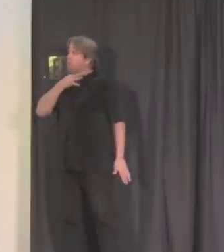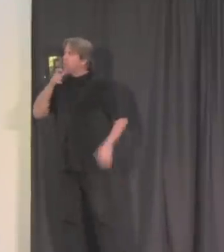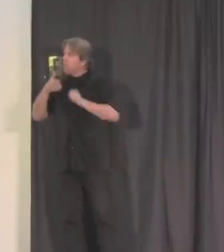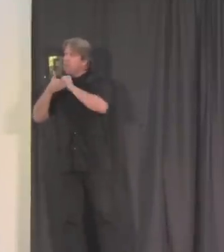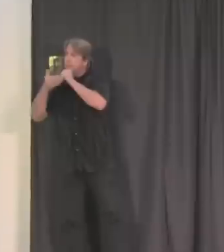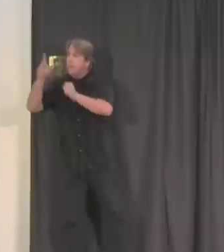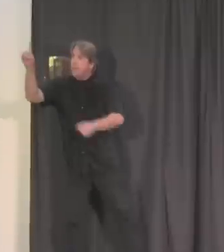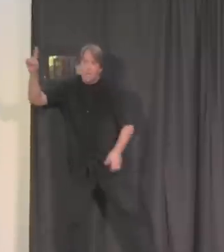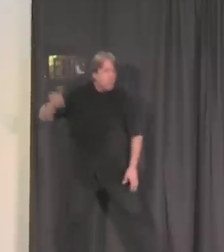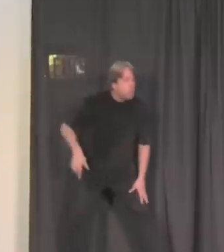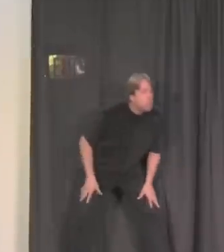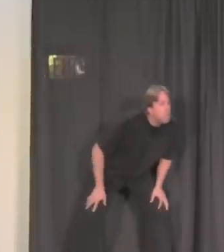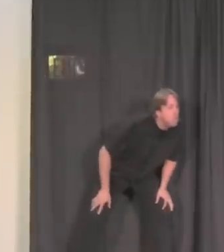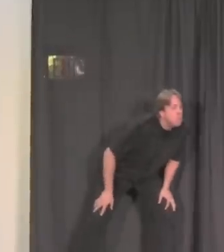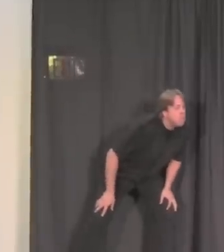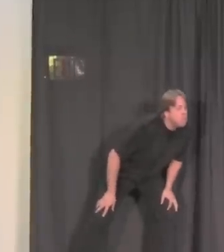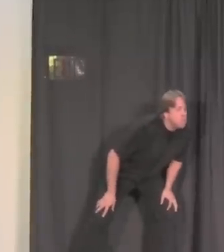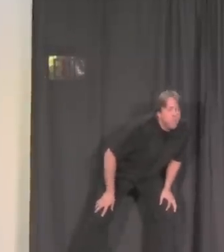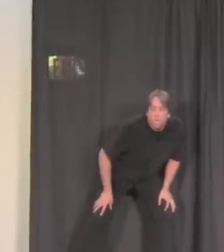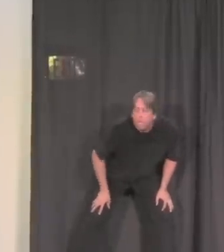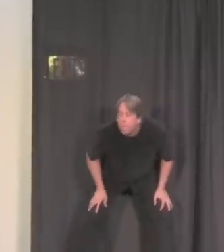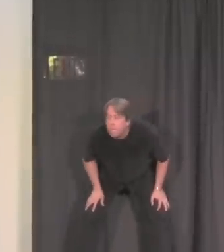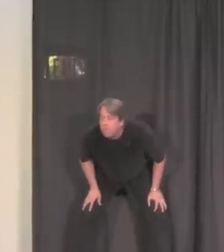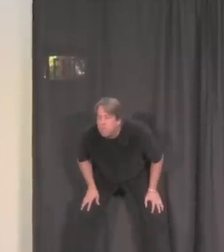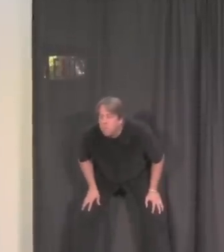Excuse me, I must find out who flatulated.